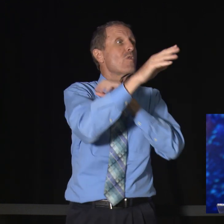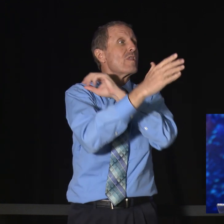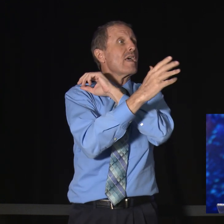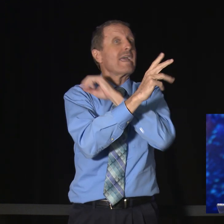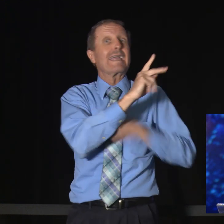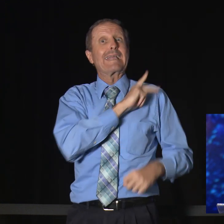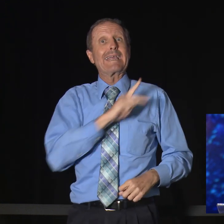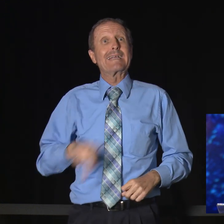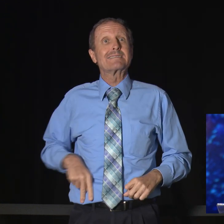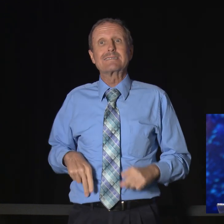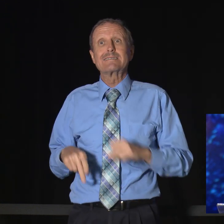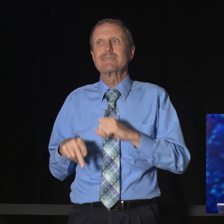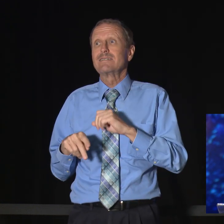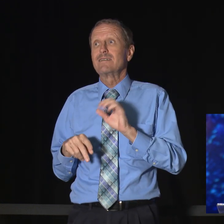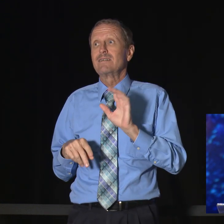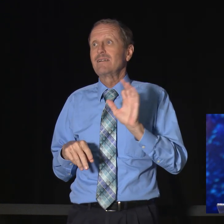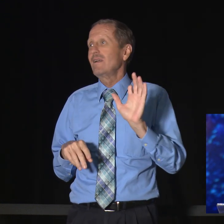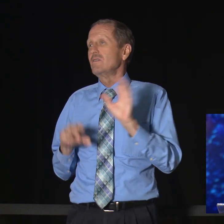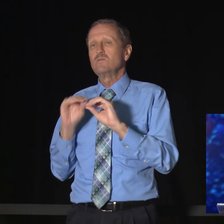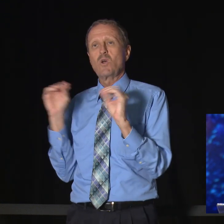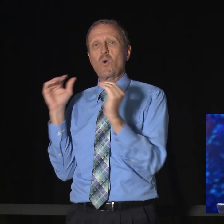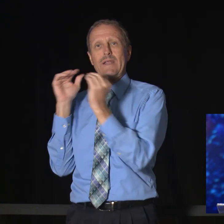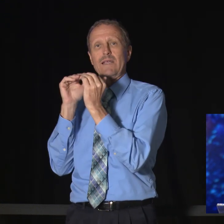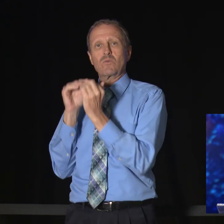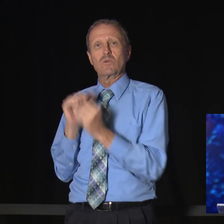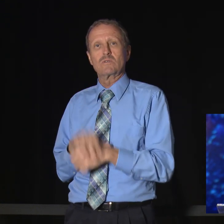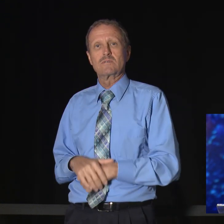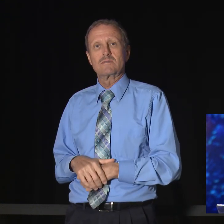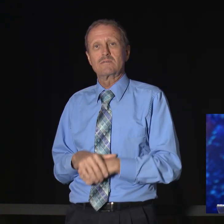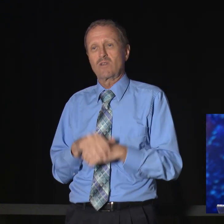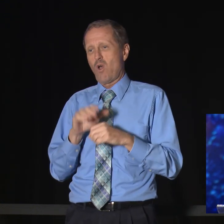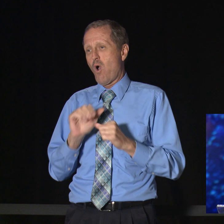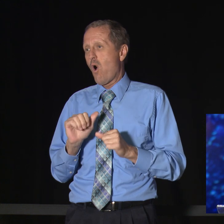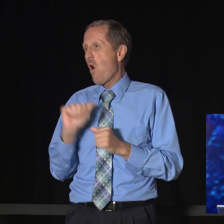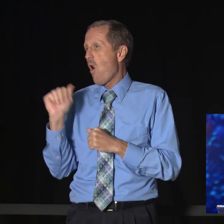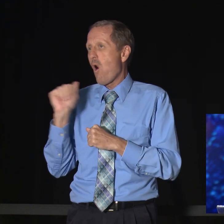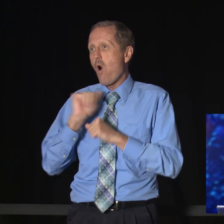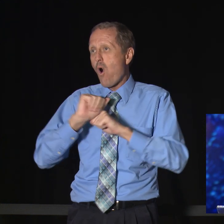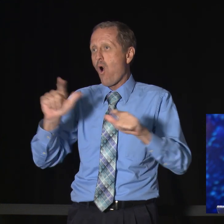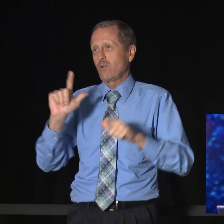thee all thy days."